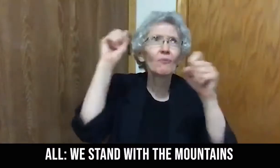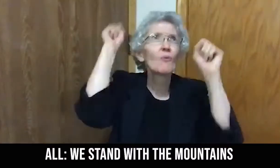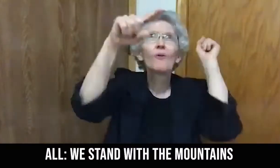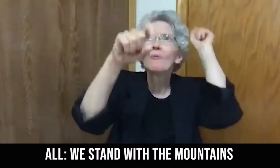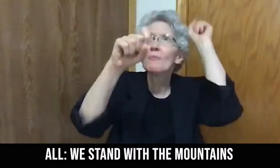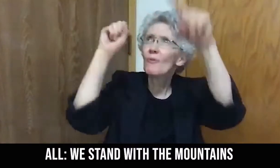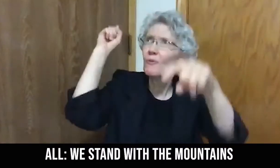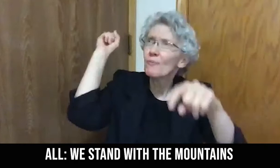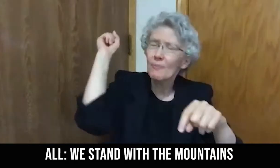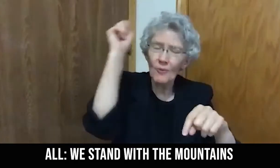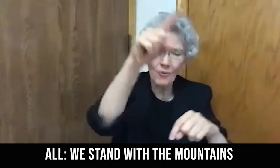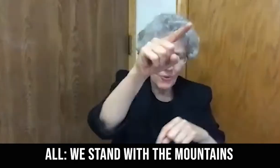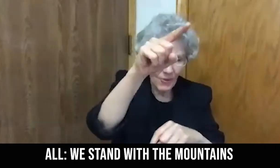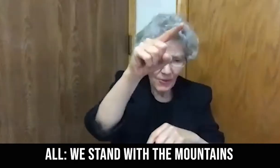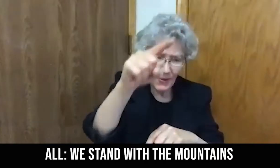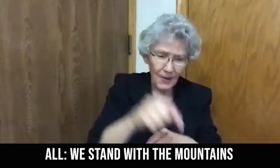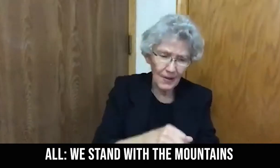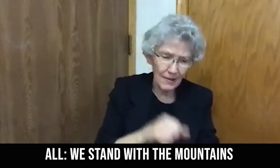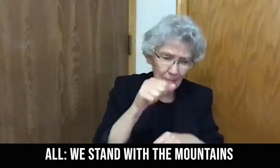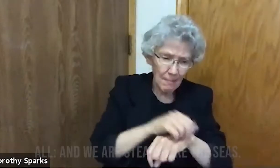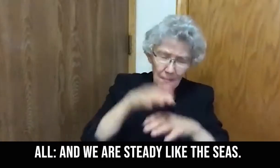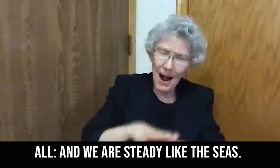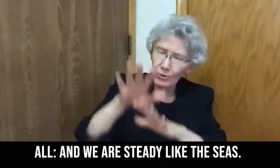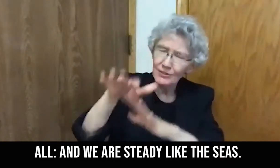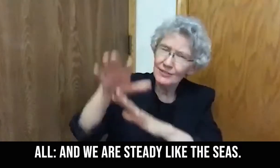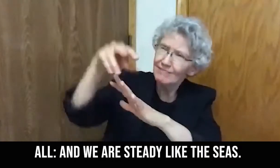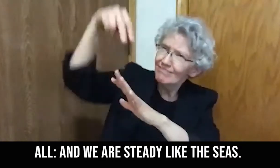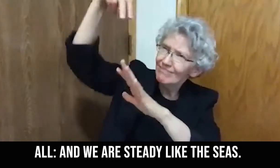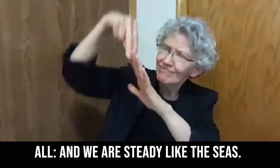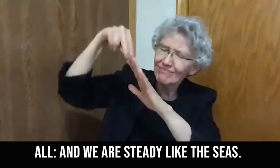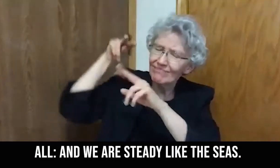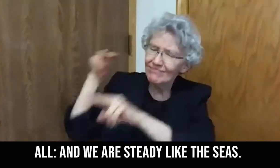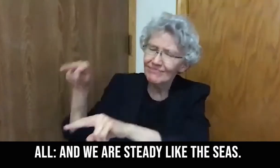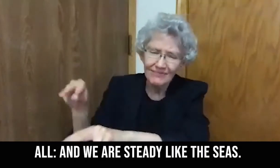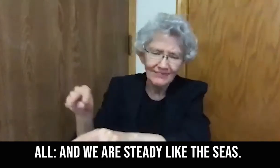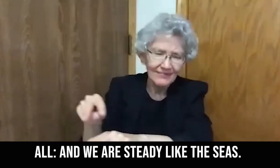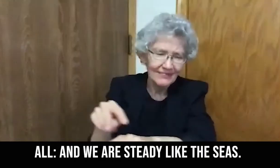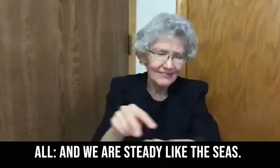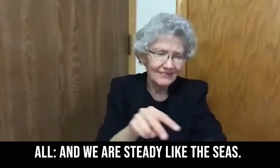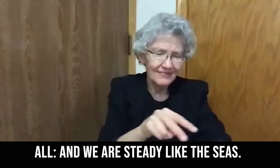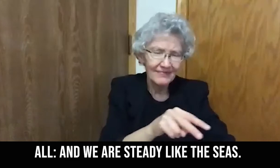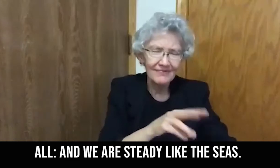We stand with the mountains and we are steady like the seas.